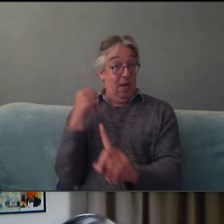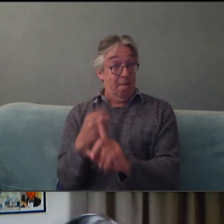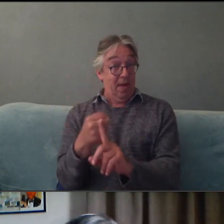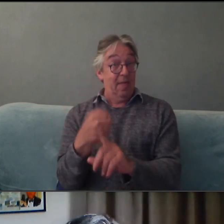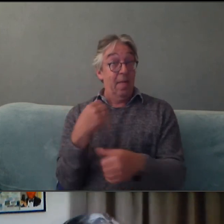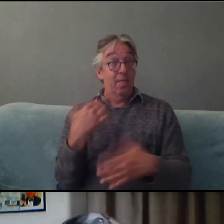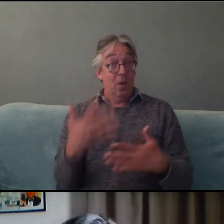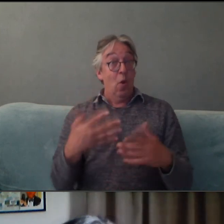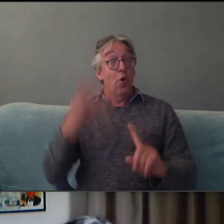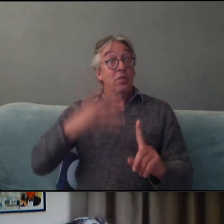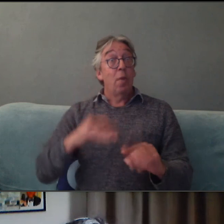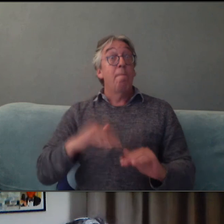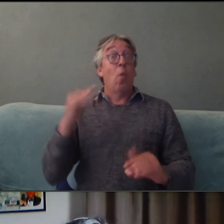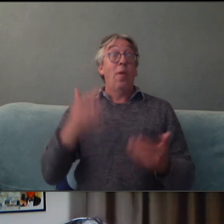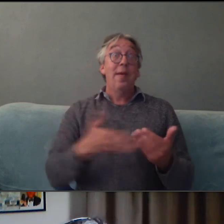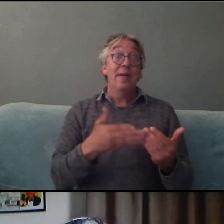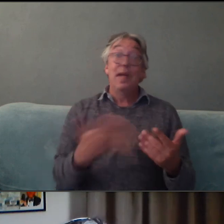Yes.